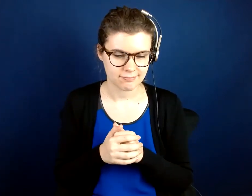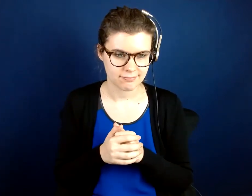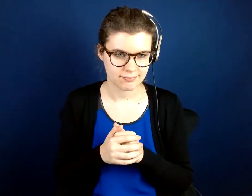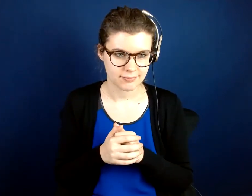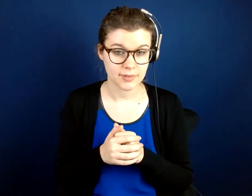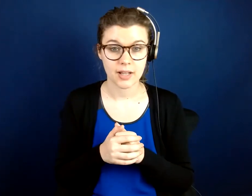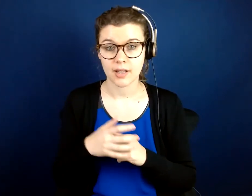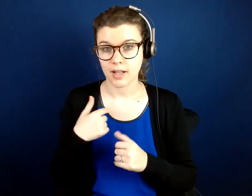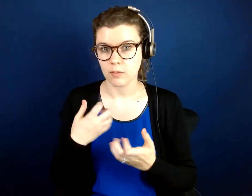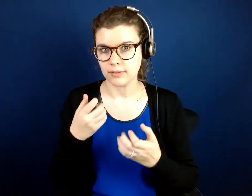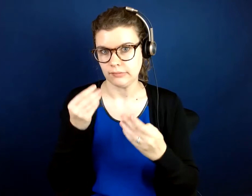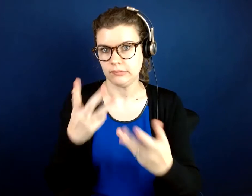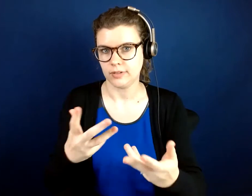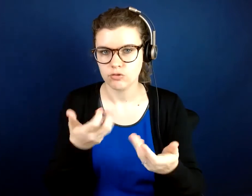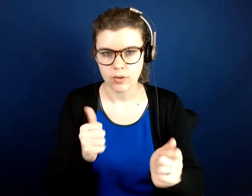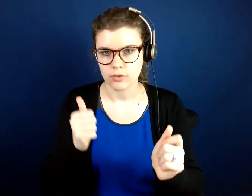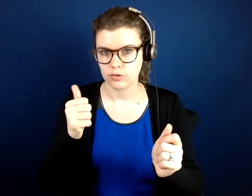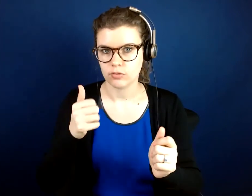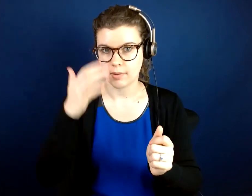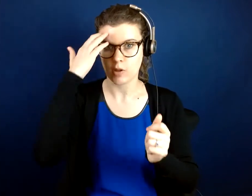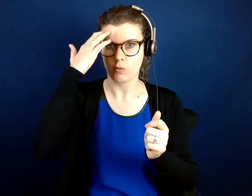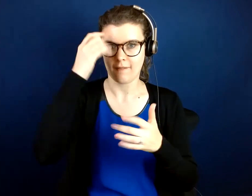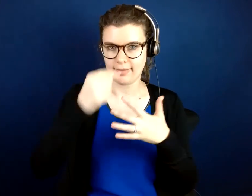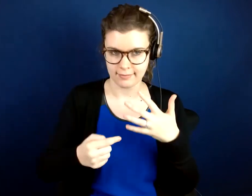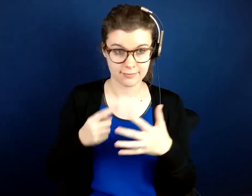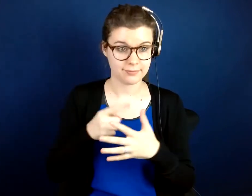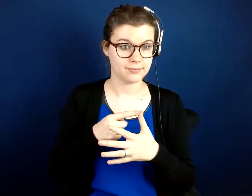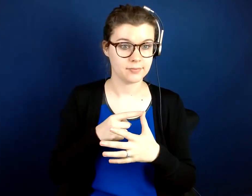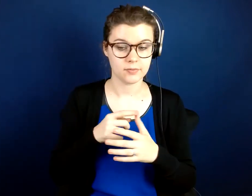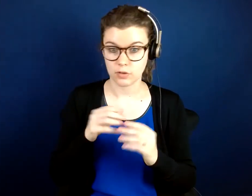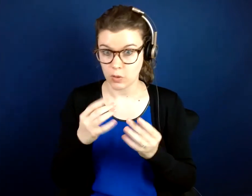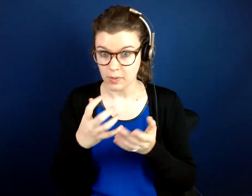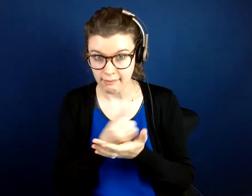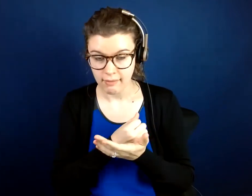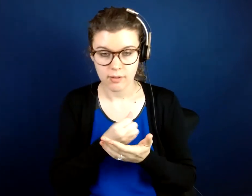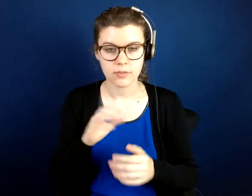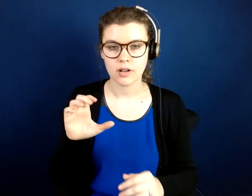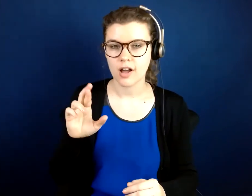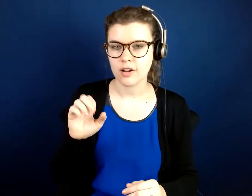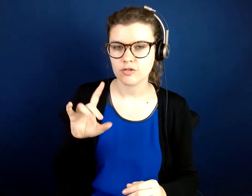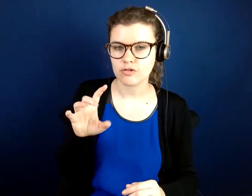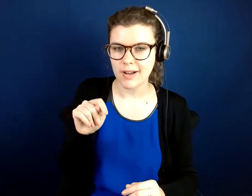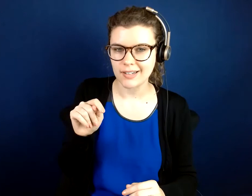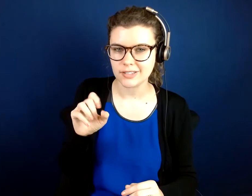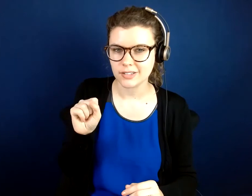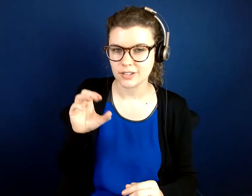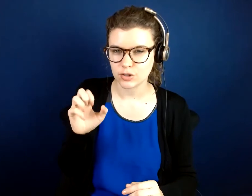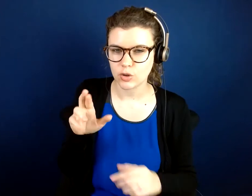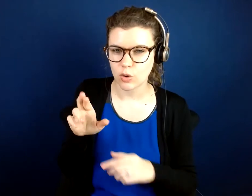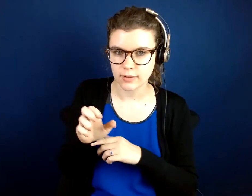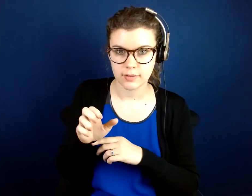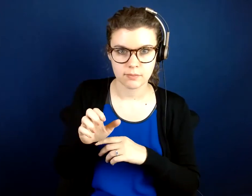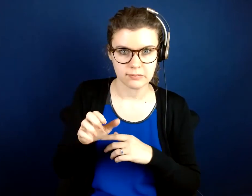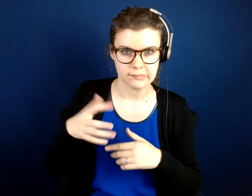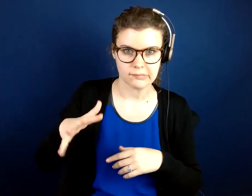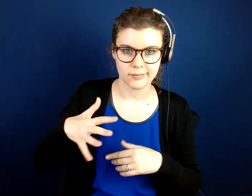for future use. And the first is a lack of income, credit issues, and personal debt. Now, we